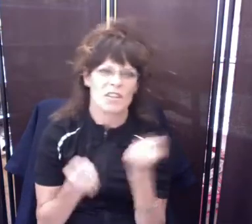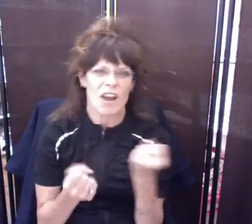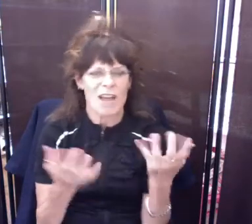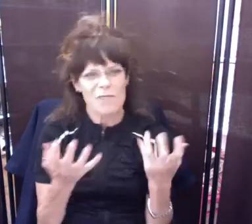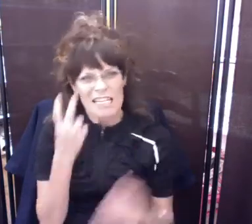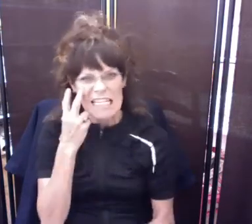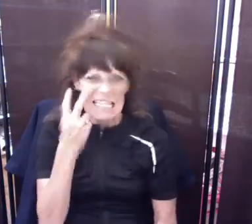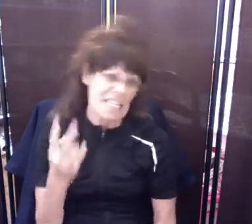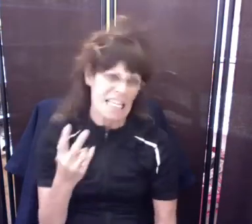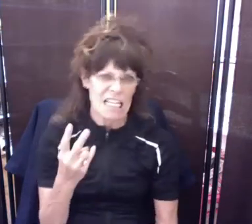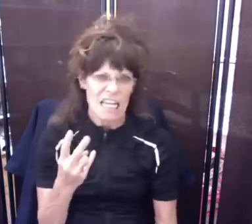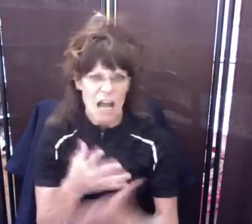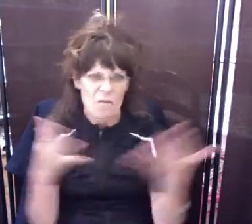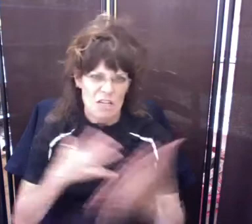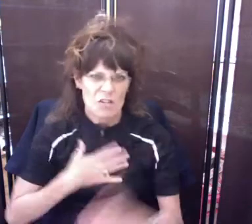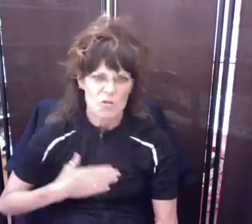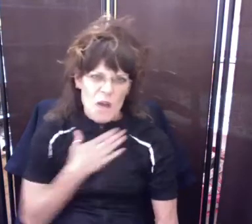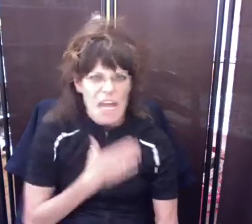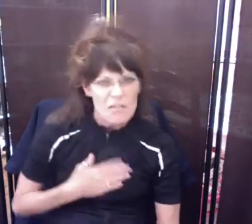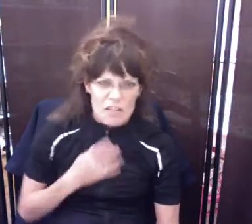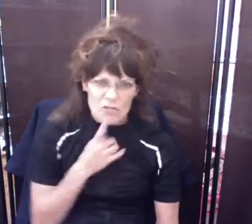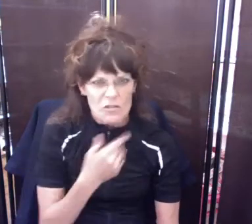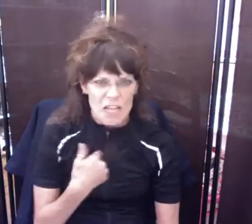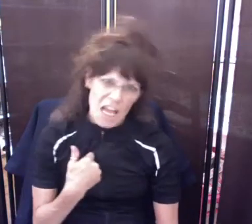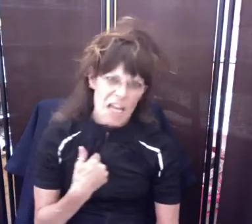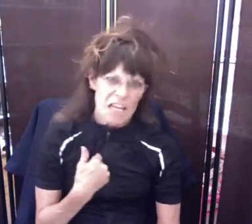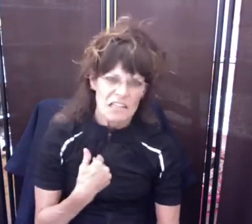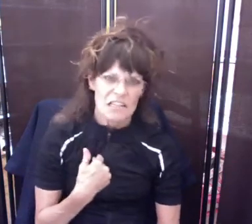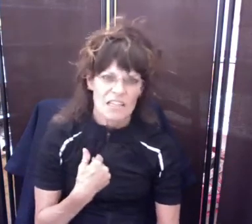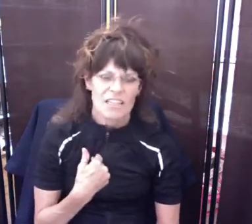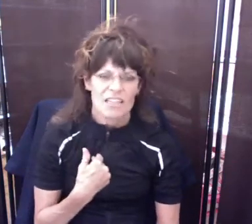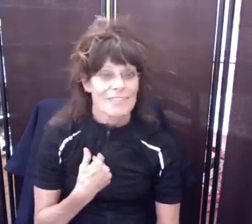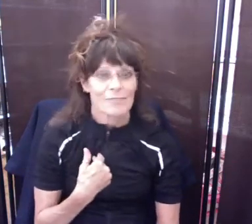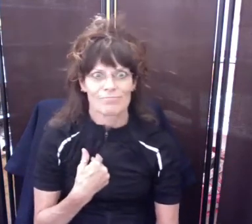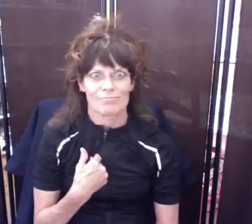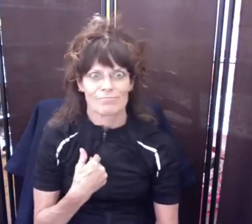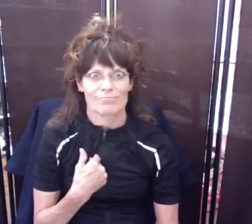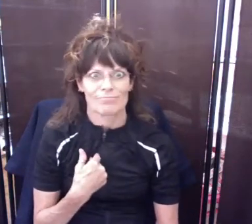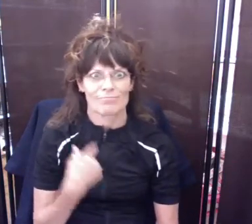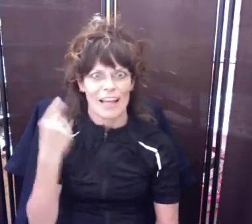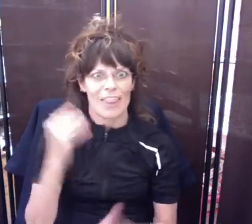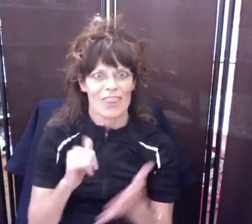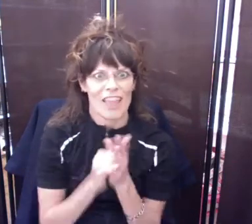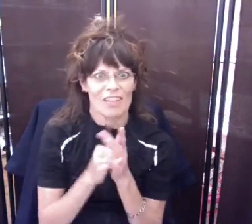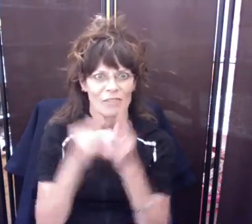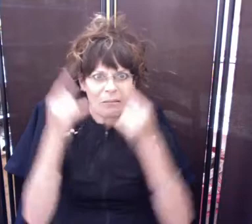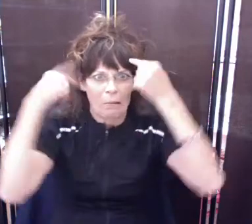gratitude, how it stands up, and like, this is the stuff that's going through my head when I'm sitting in